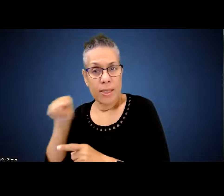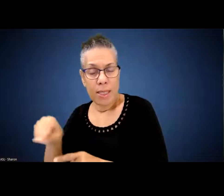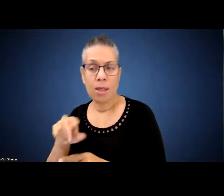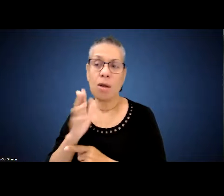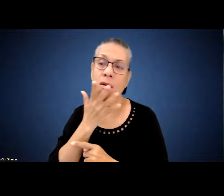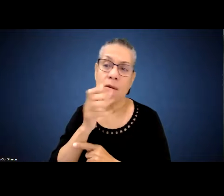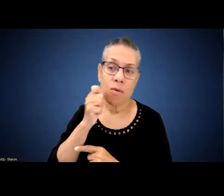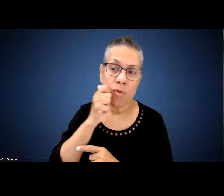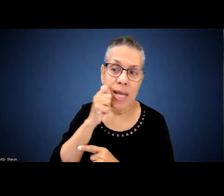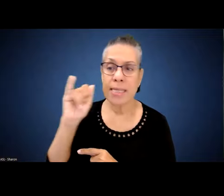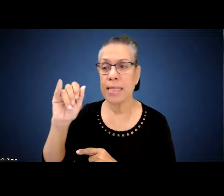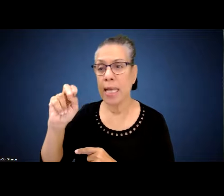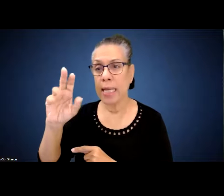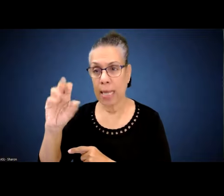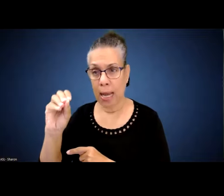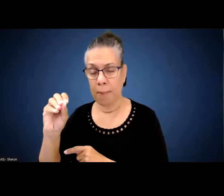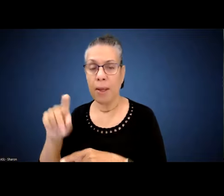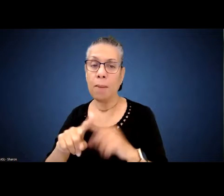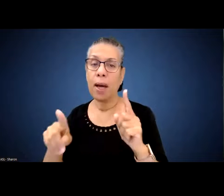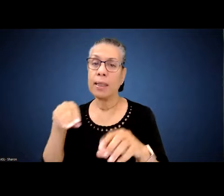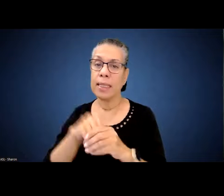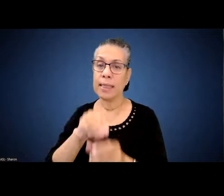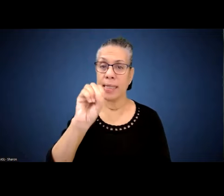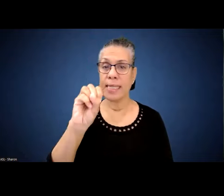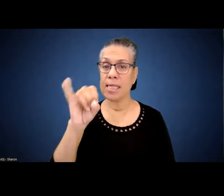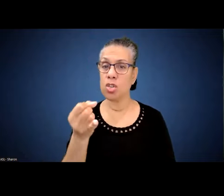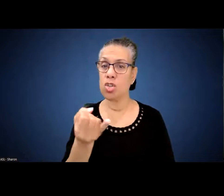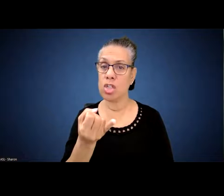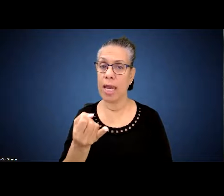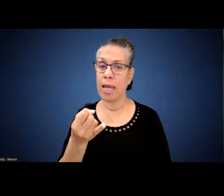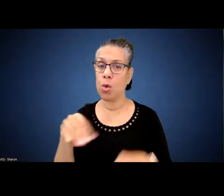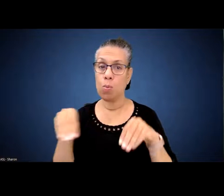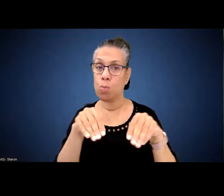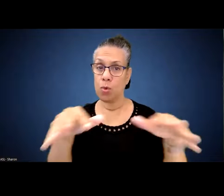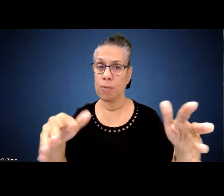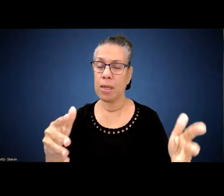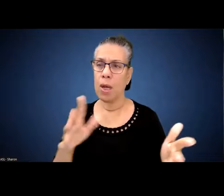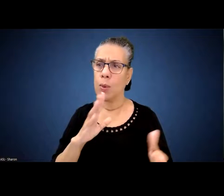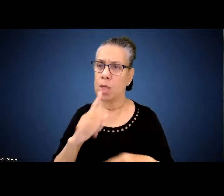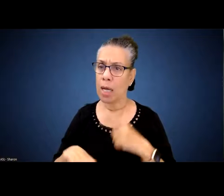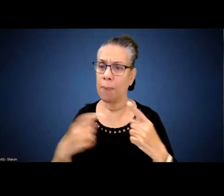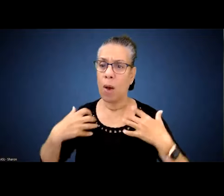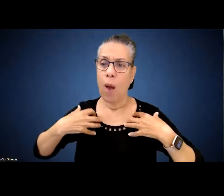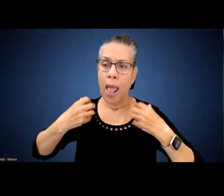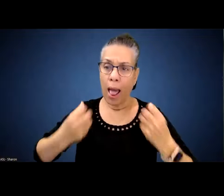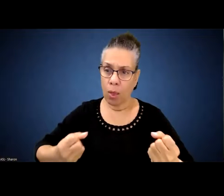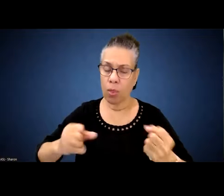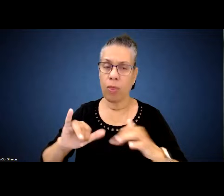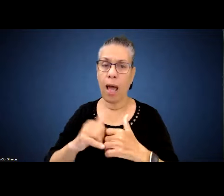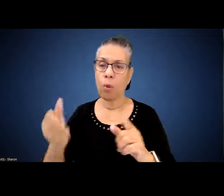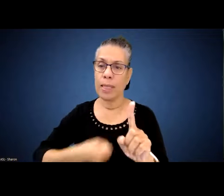income are indicators, but in the environmental justice movement, we talk a lot about the health impacts